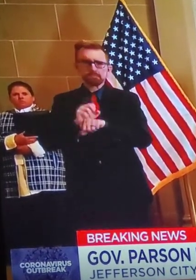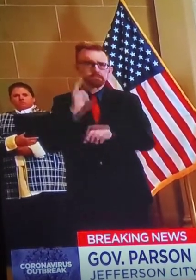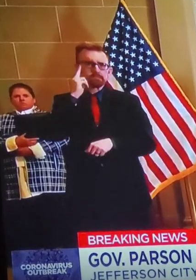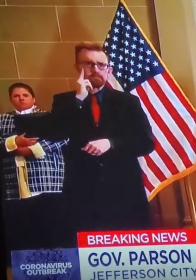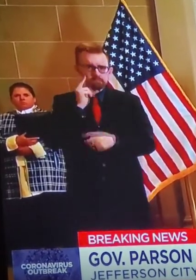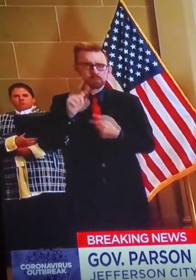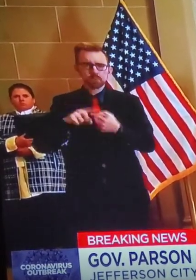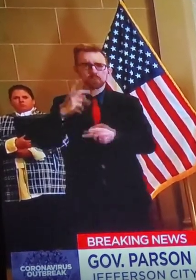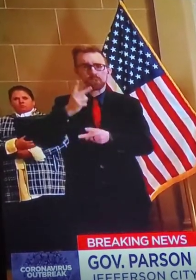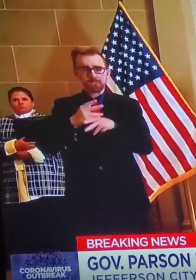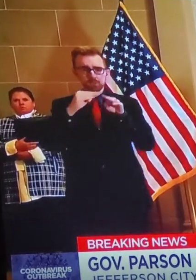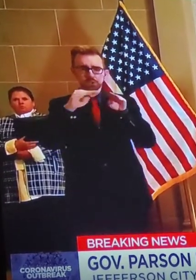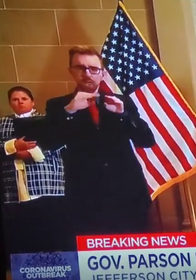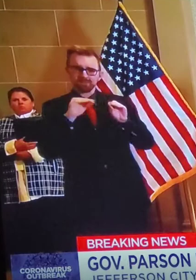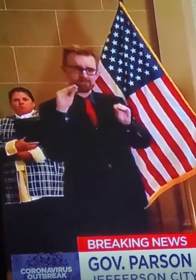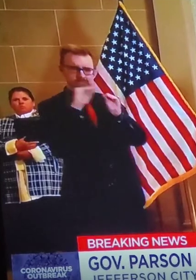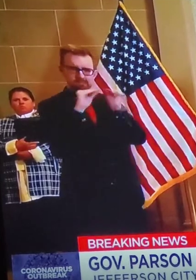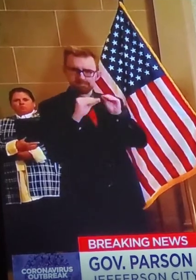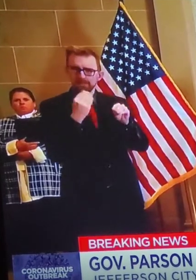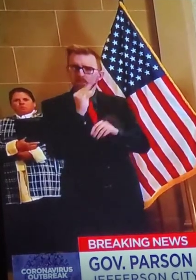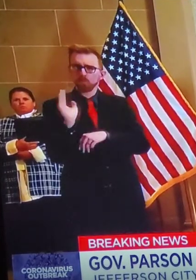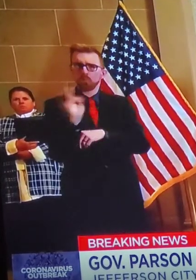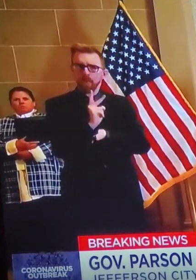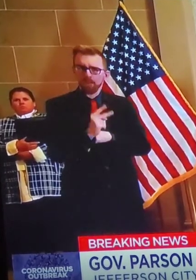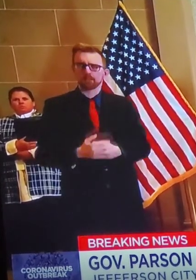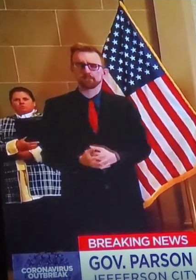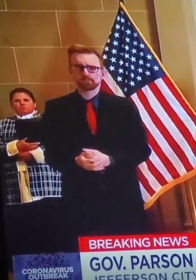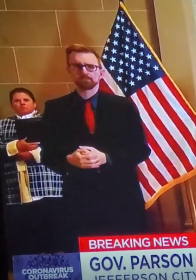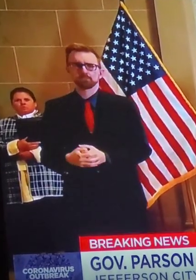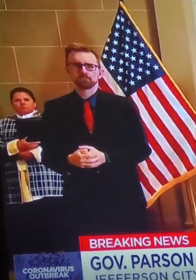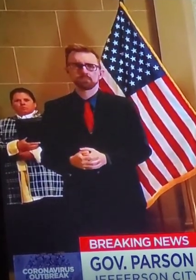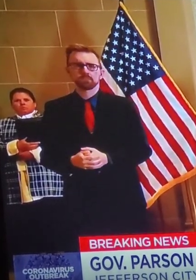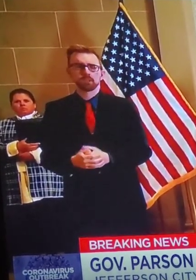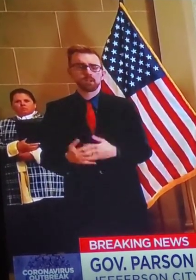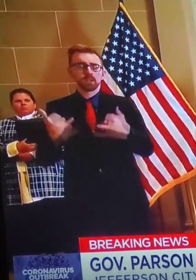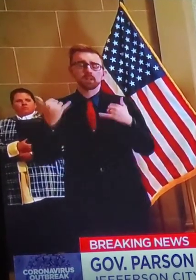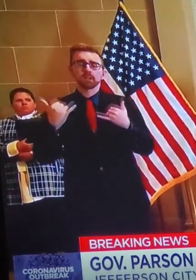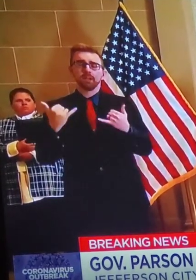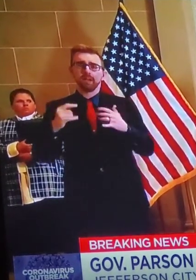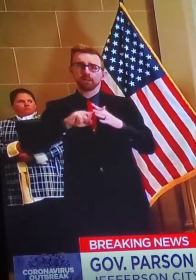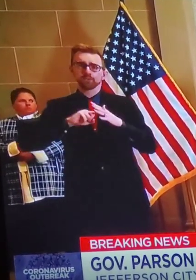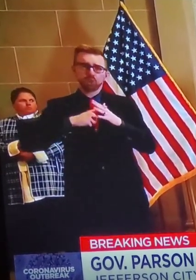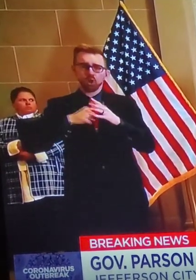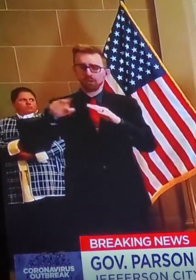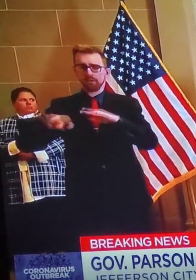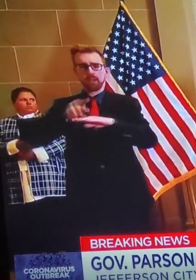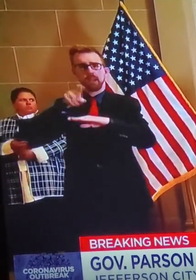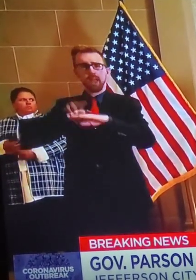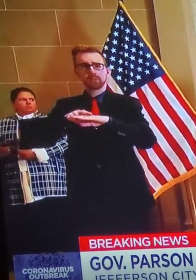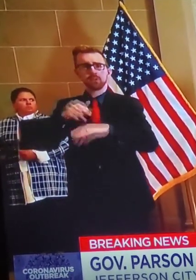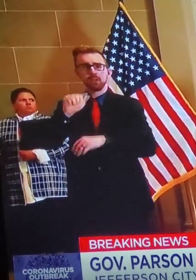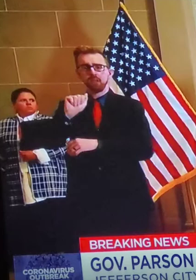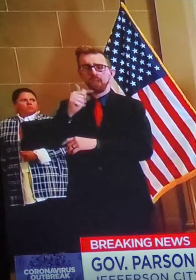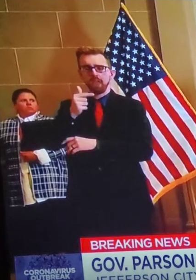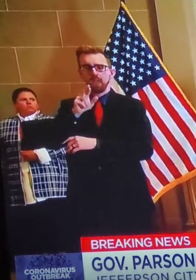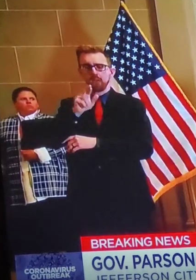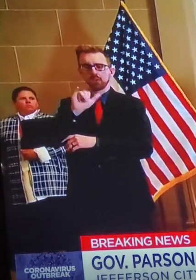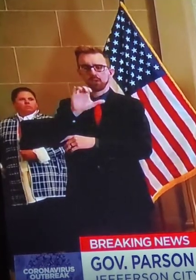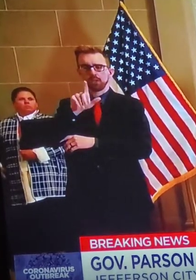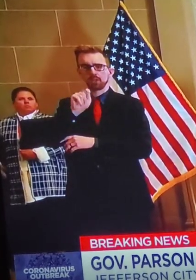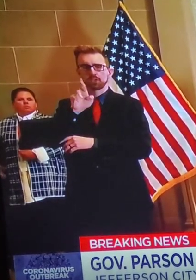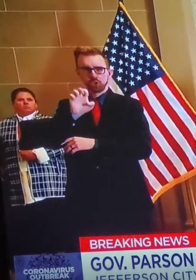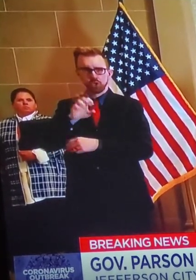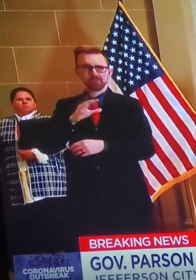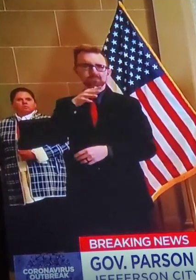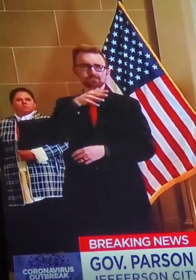keep the shelves restocked. Today marks the start of National Agriculture Week, and I want to thank